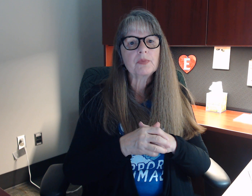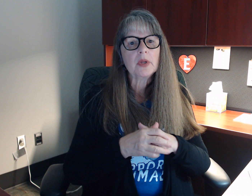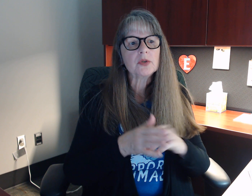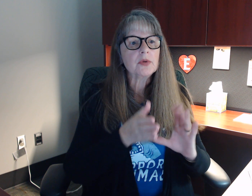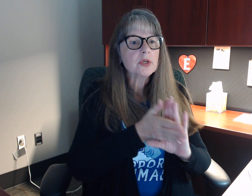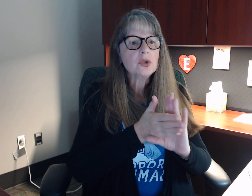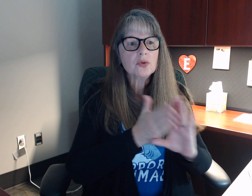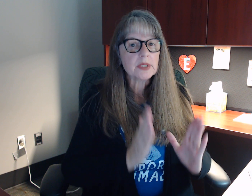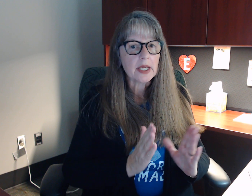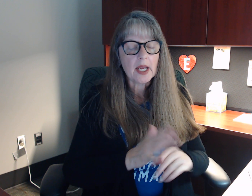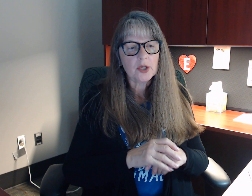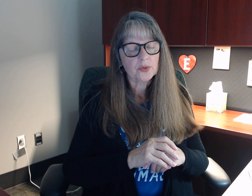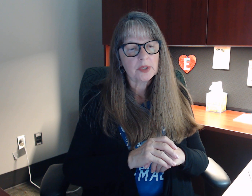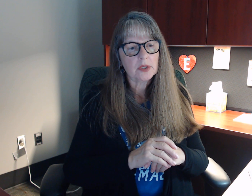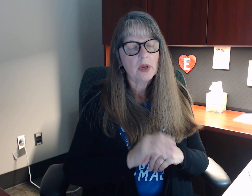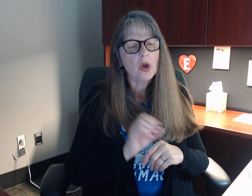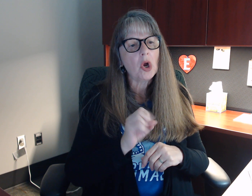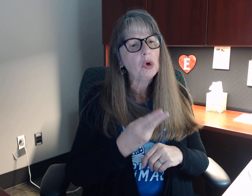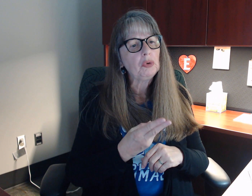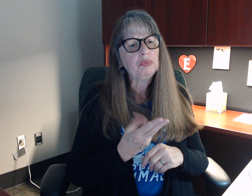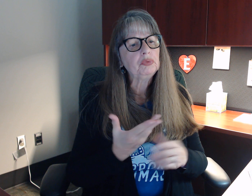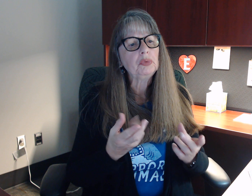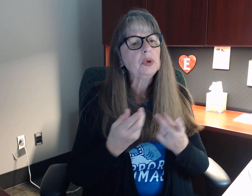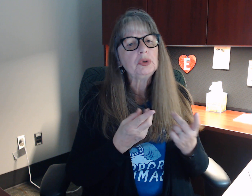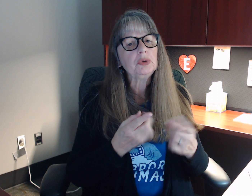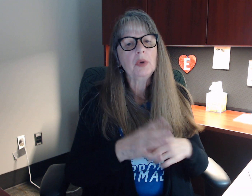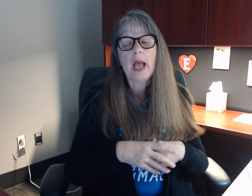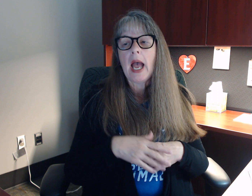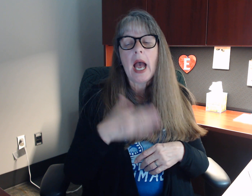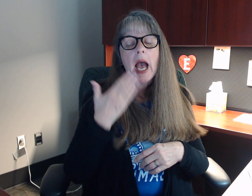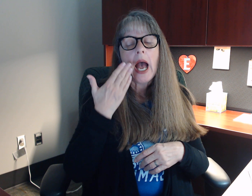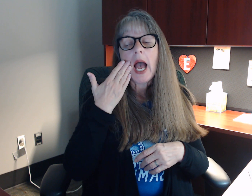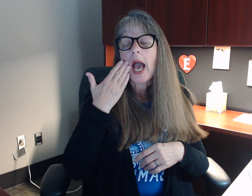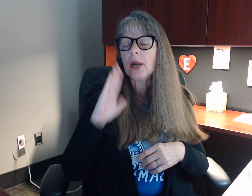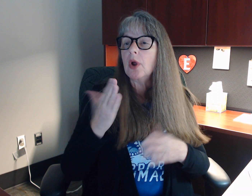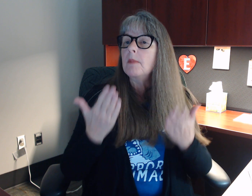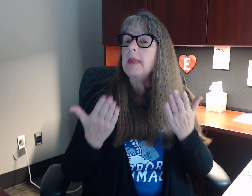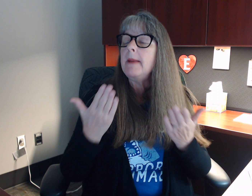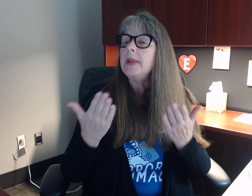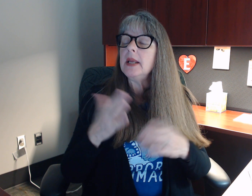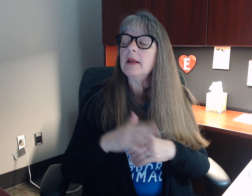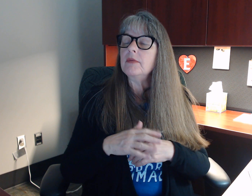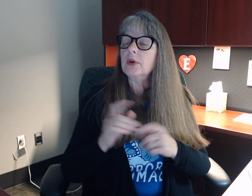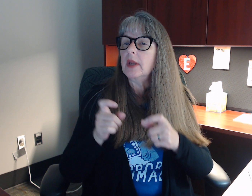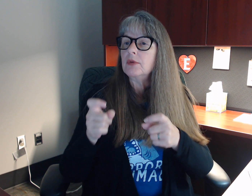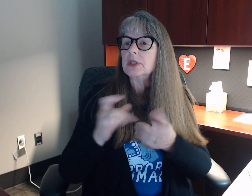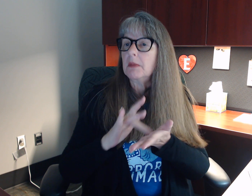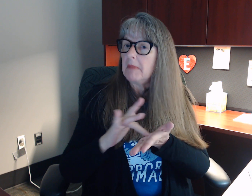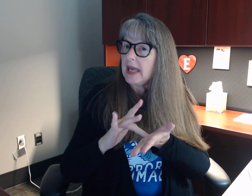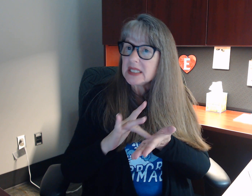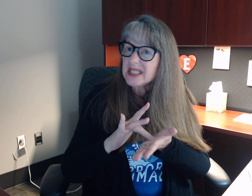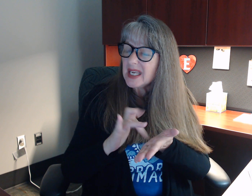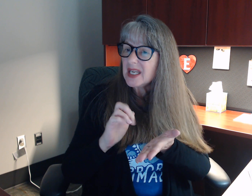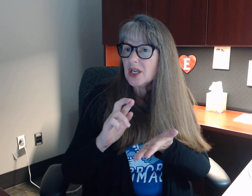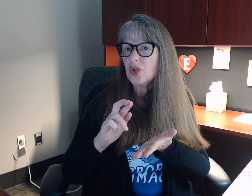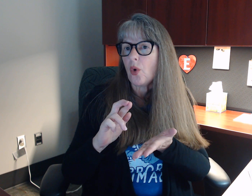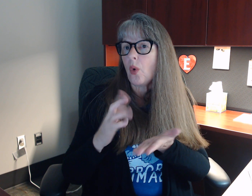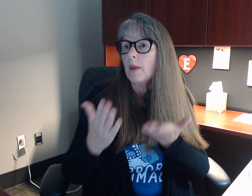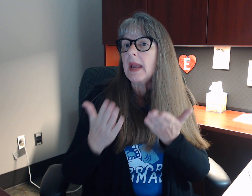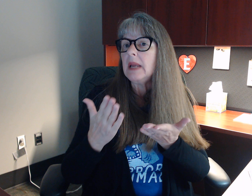So they'll send you to a psychiatrist. Oh, what do I do? I don't know, maybe they'll give you some medicine or maybe